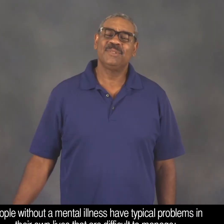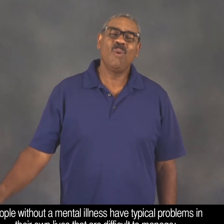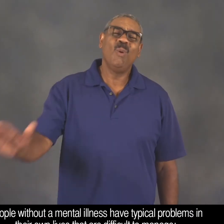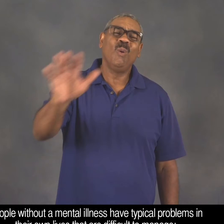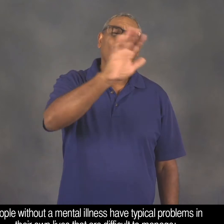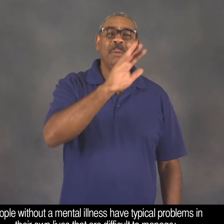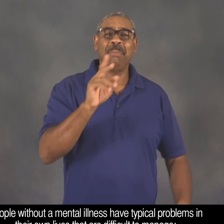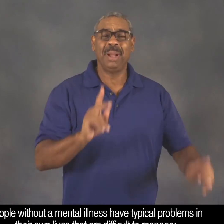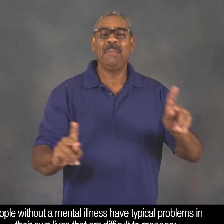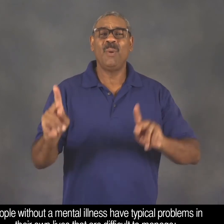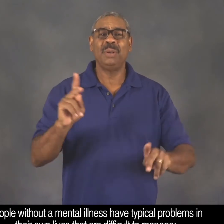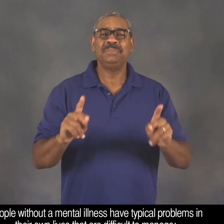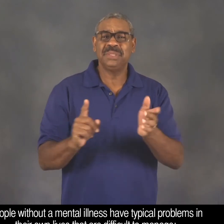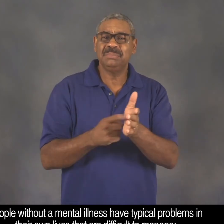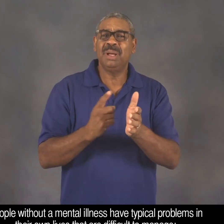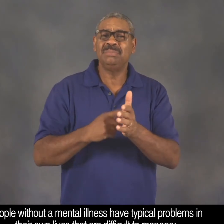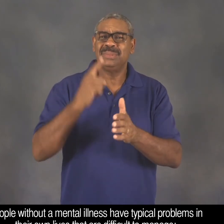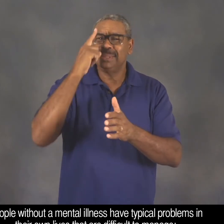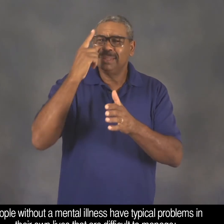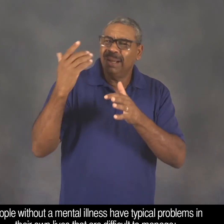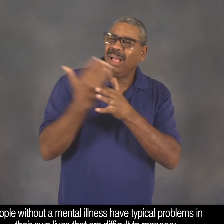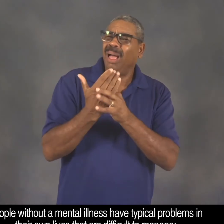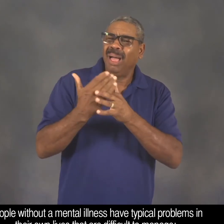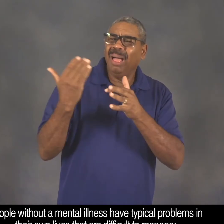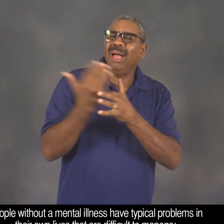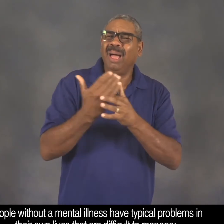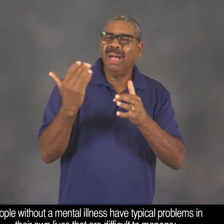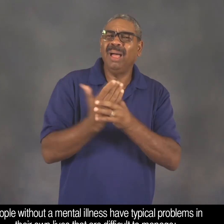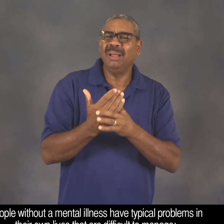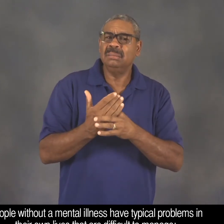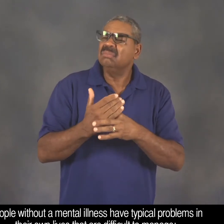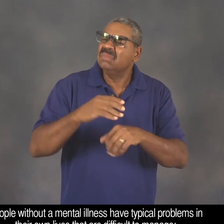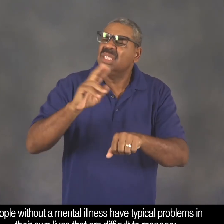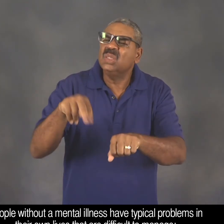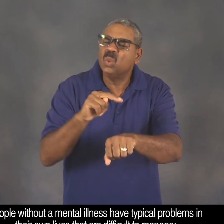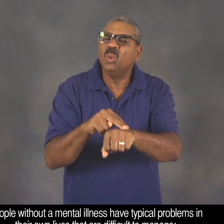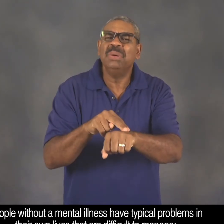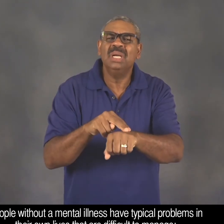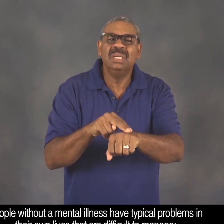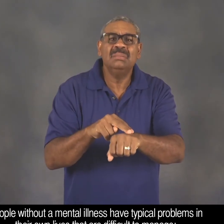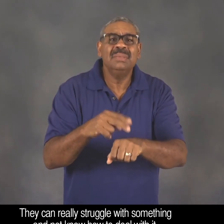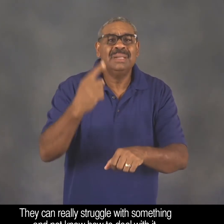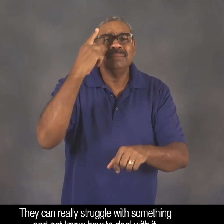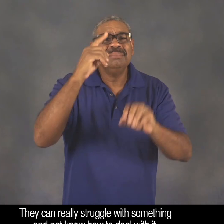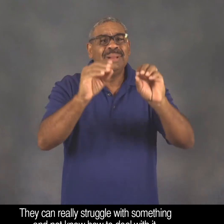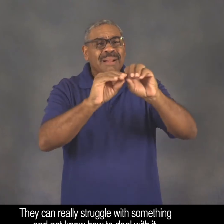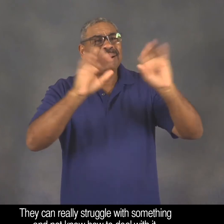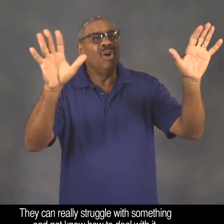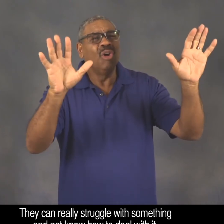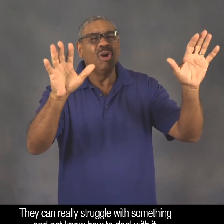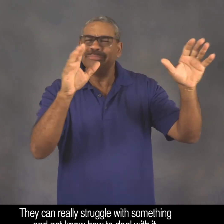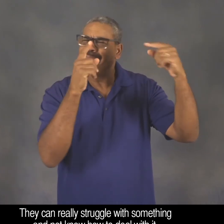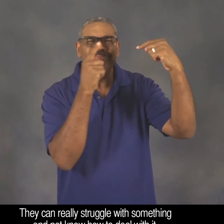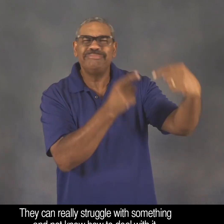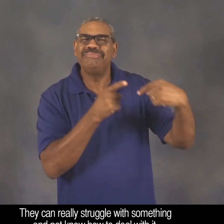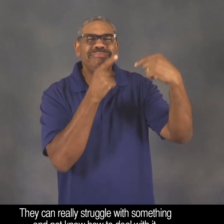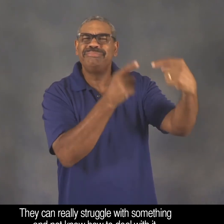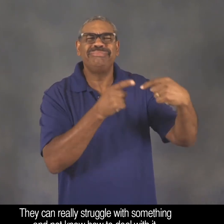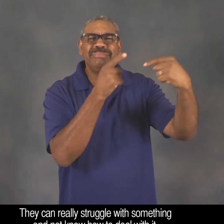People without a mental illness have typical problems in their own lives that are difficult to manage. They can really struggle with something